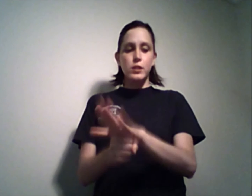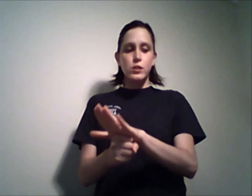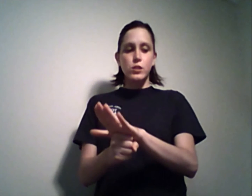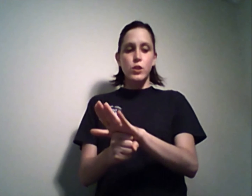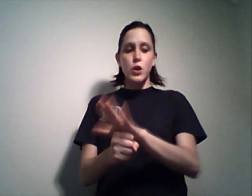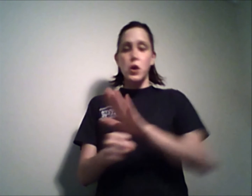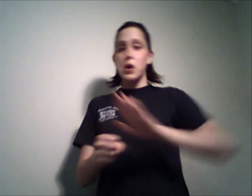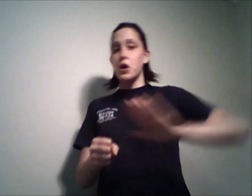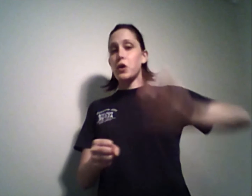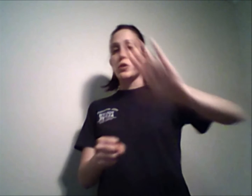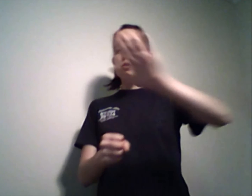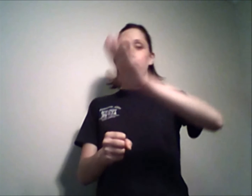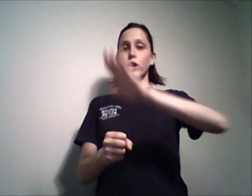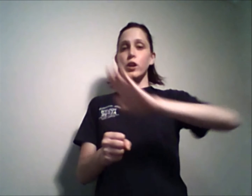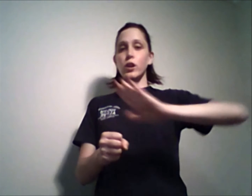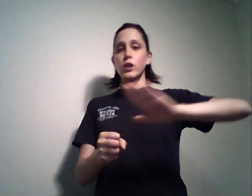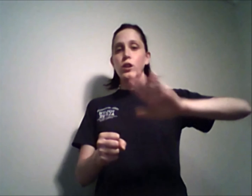Promise over